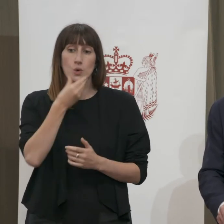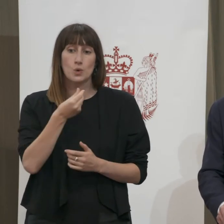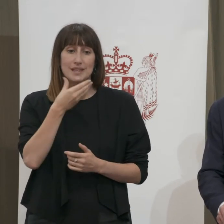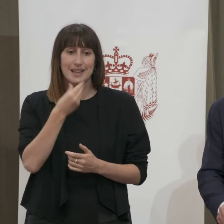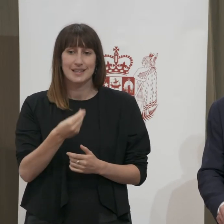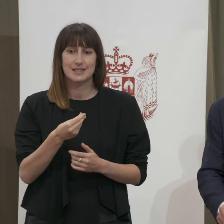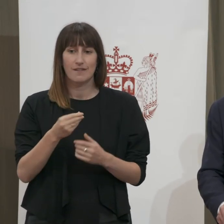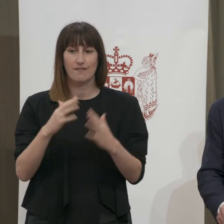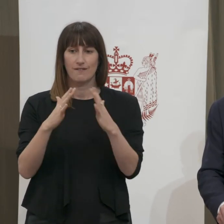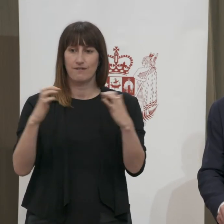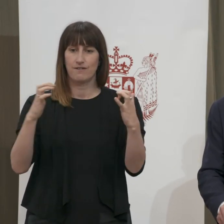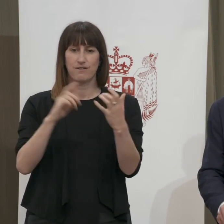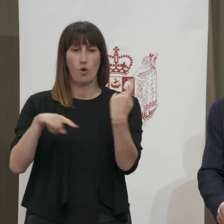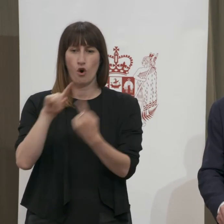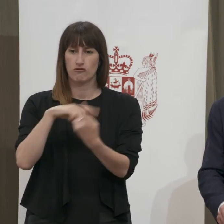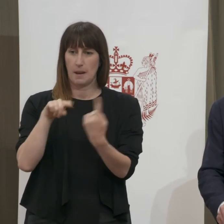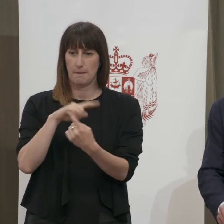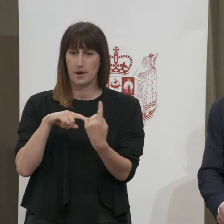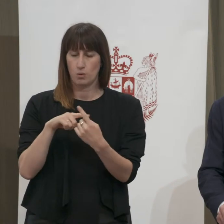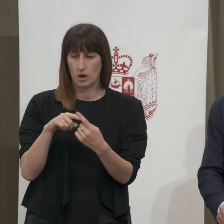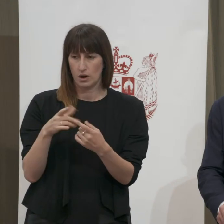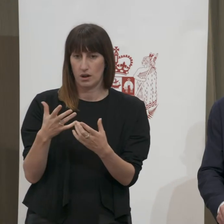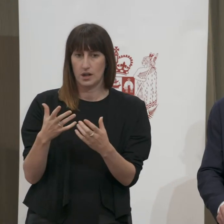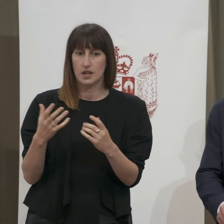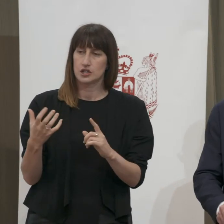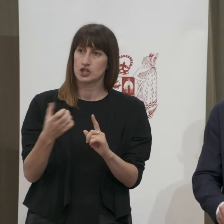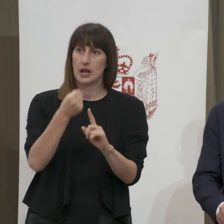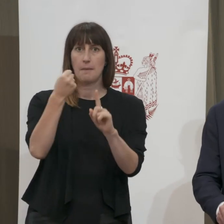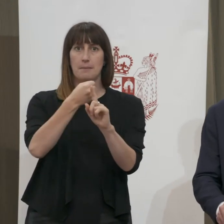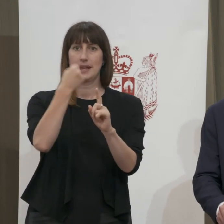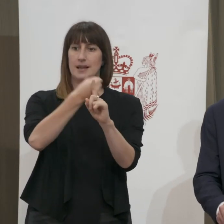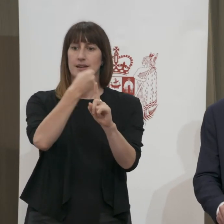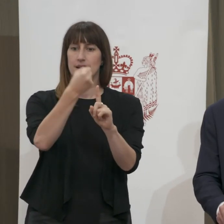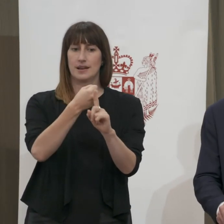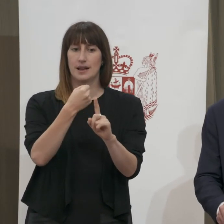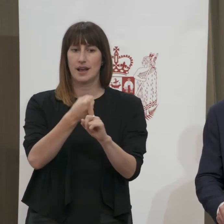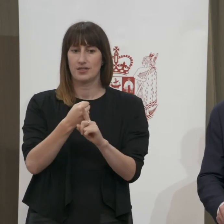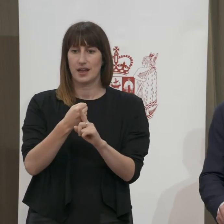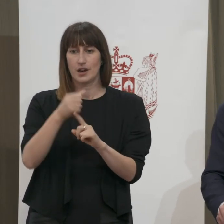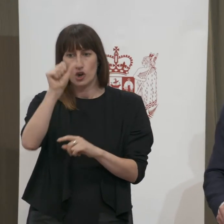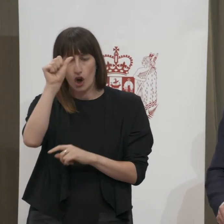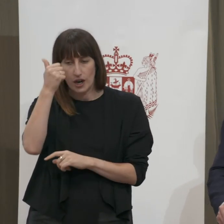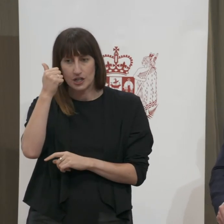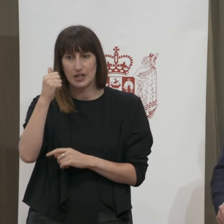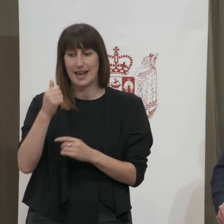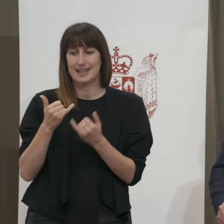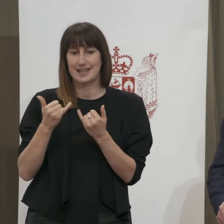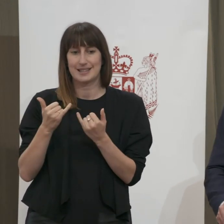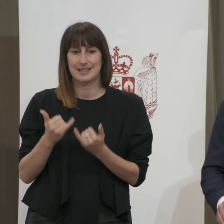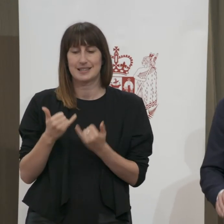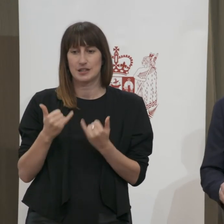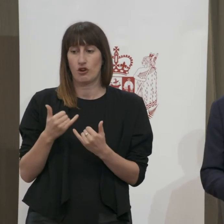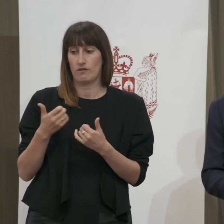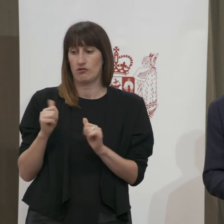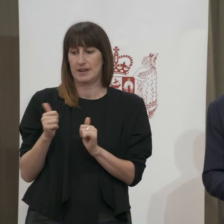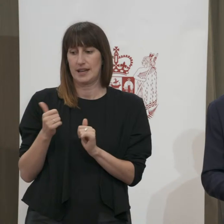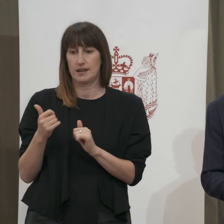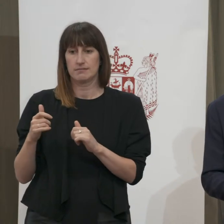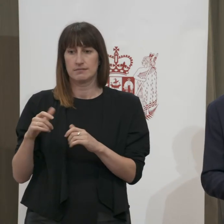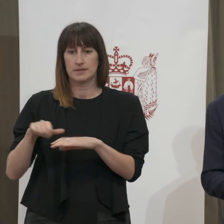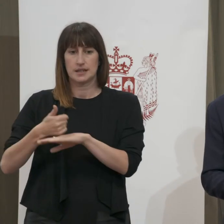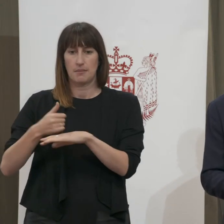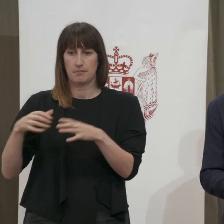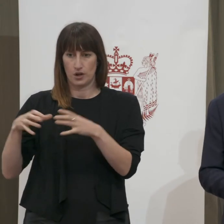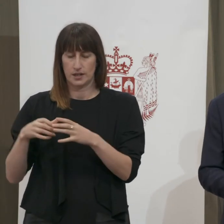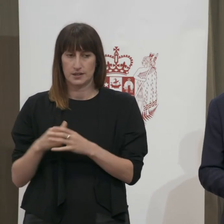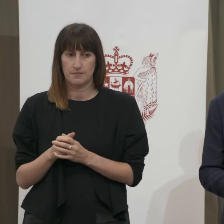of health service users and pool the knowledge and expertise of existing bodies. We will prioritise improving health